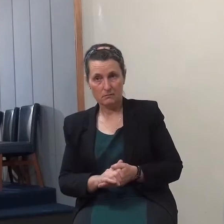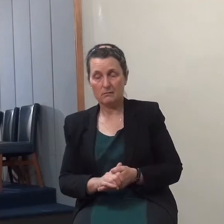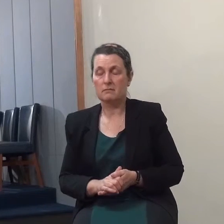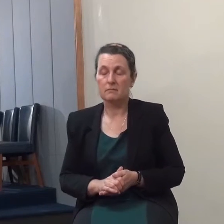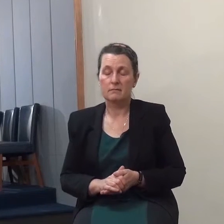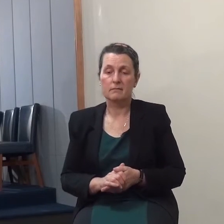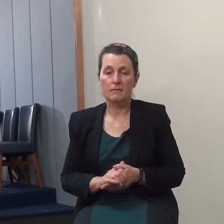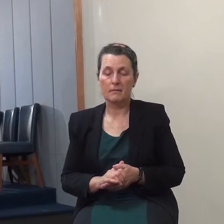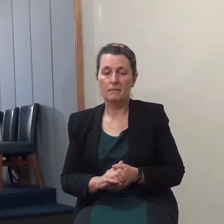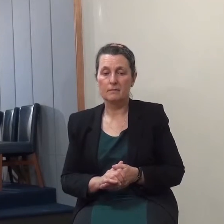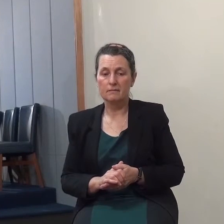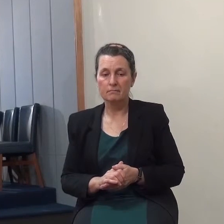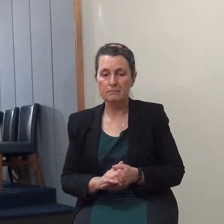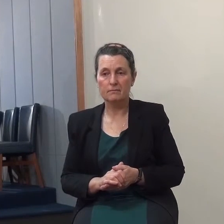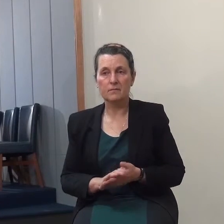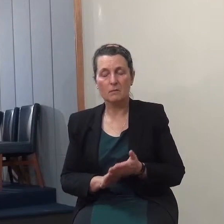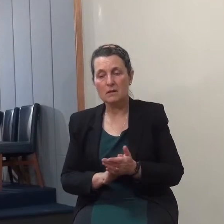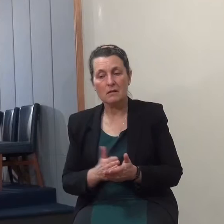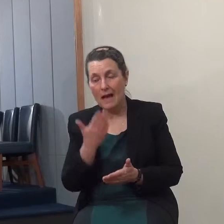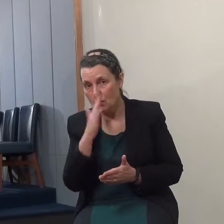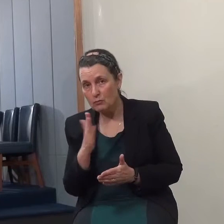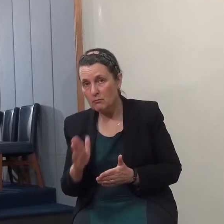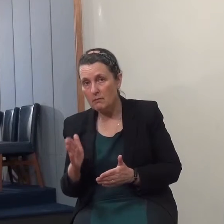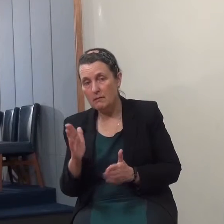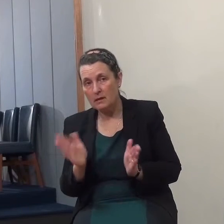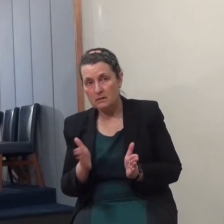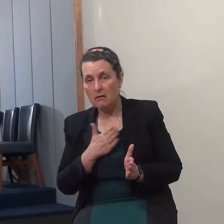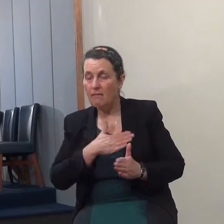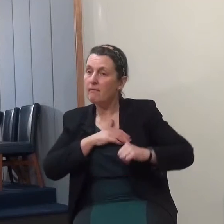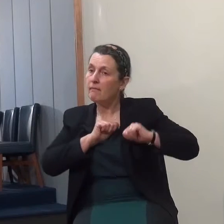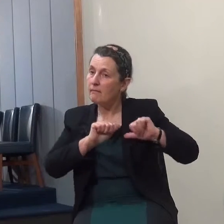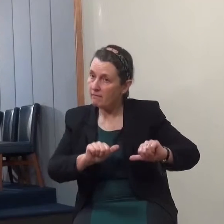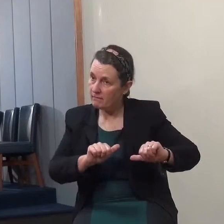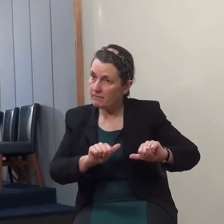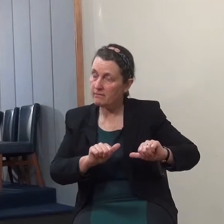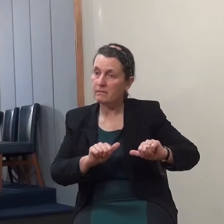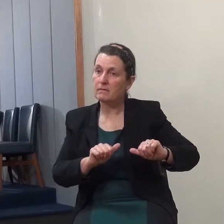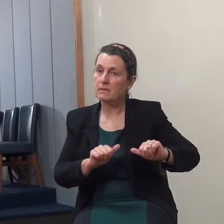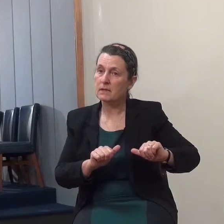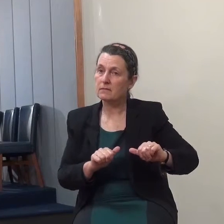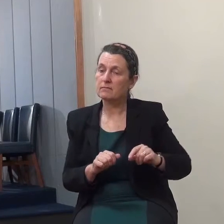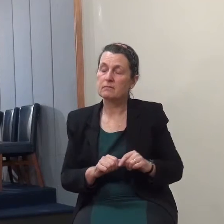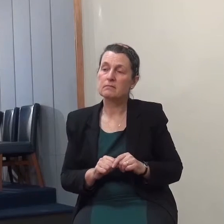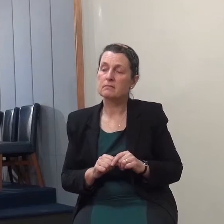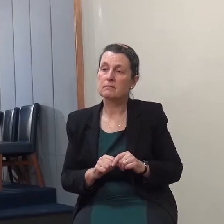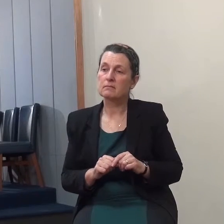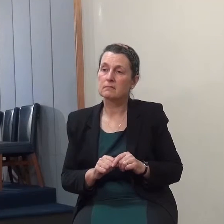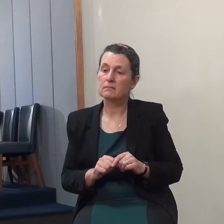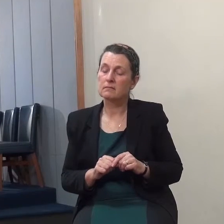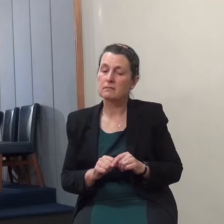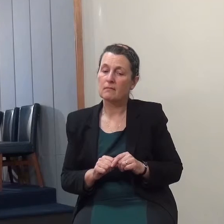yet. The disposition of the disciples. They must be men and women,